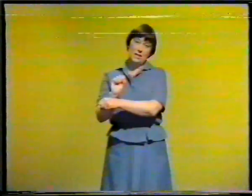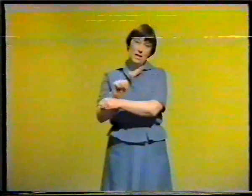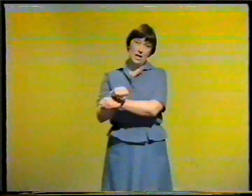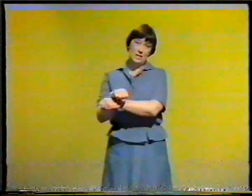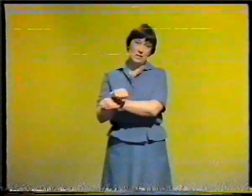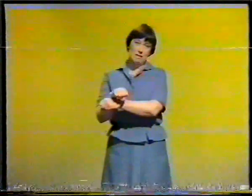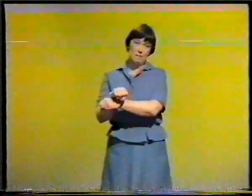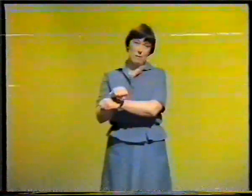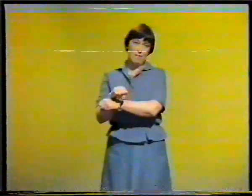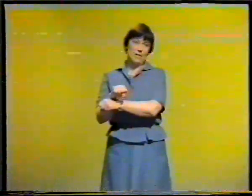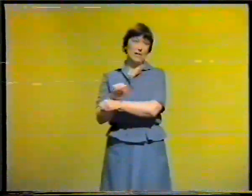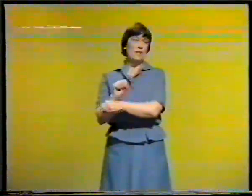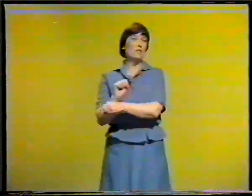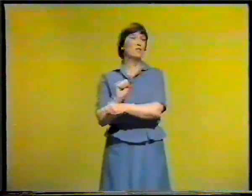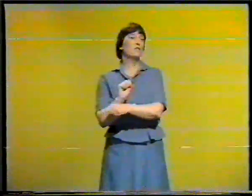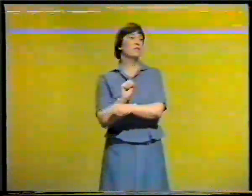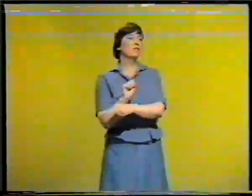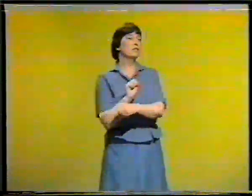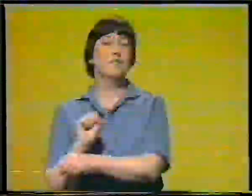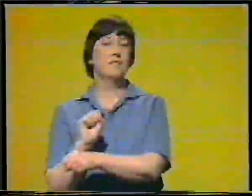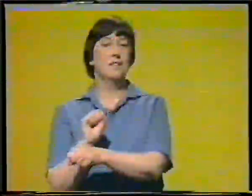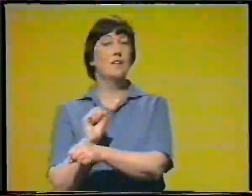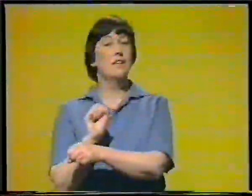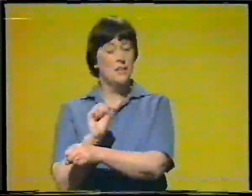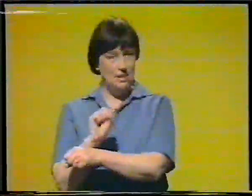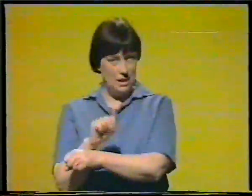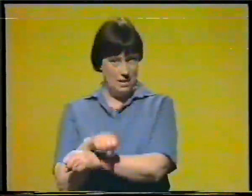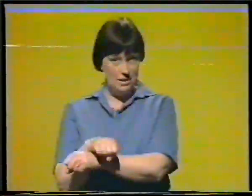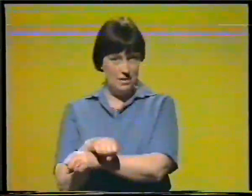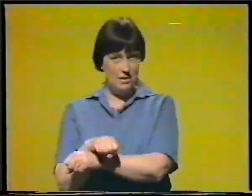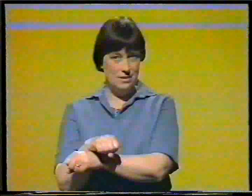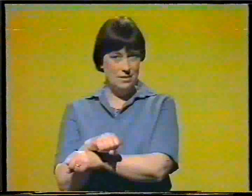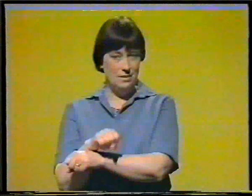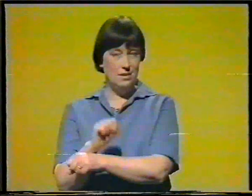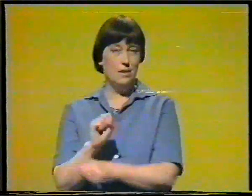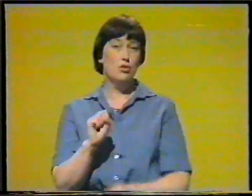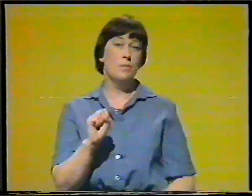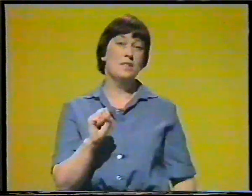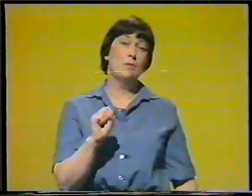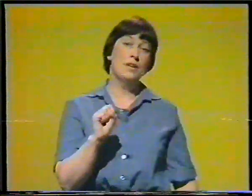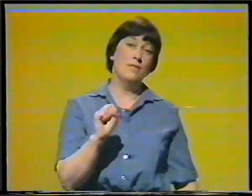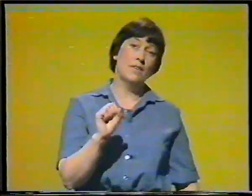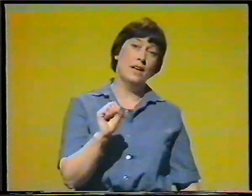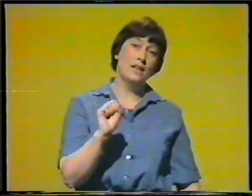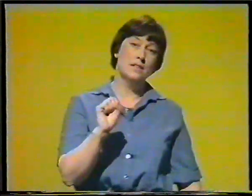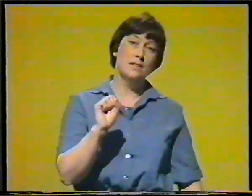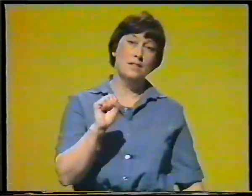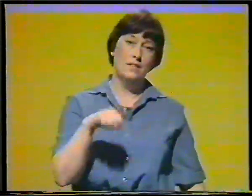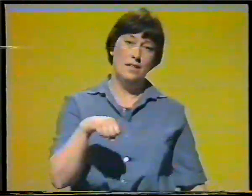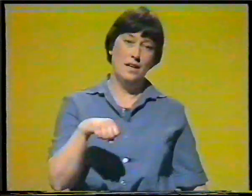Yes, representing a head nod. Yes. Can also be done without the other hand. Yes.